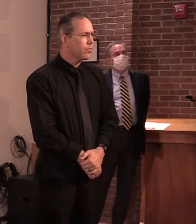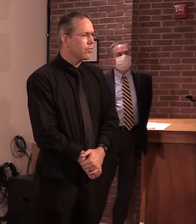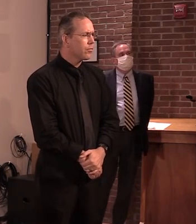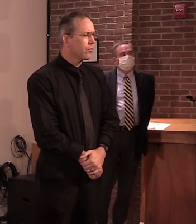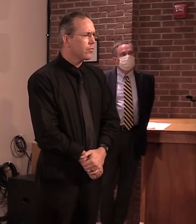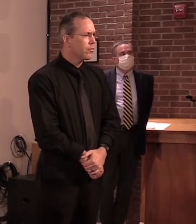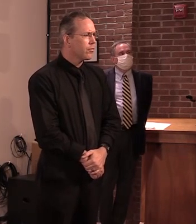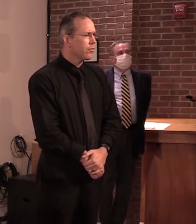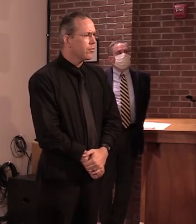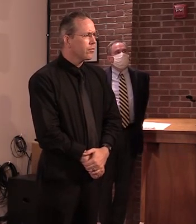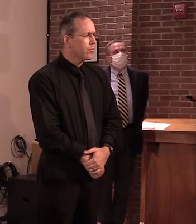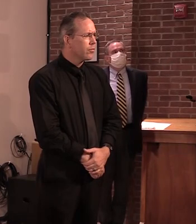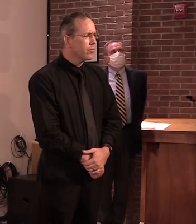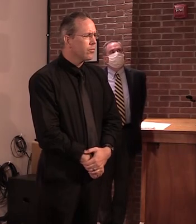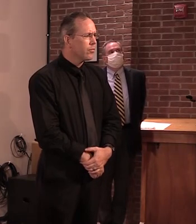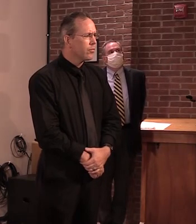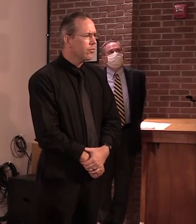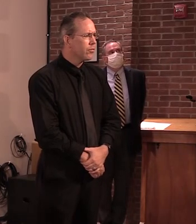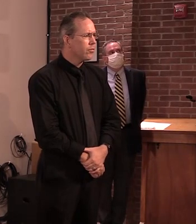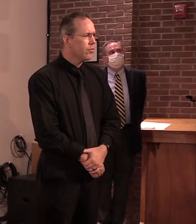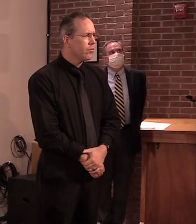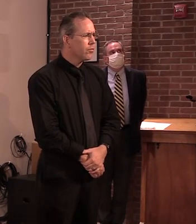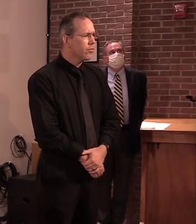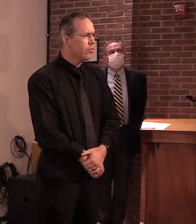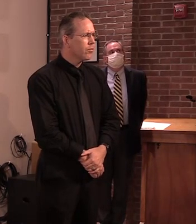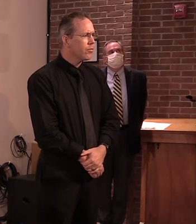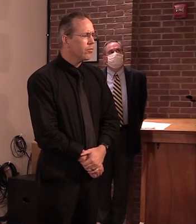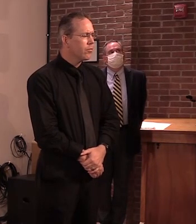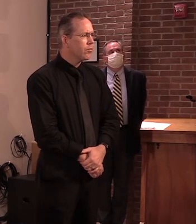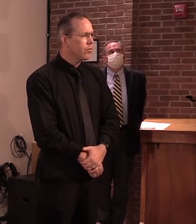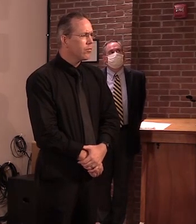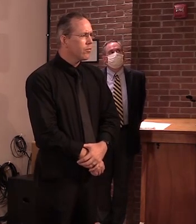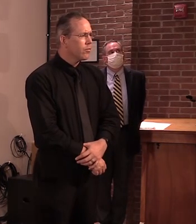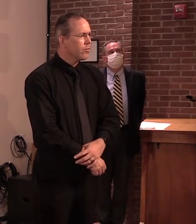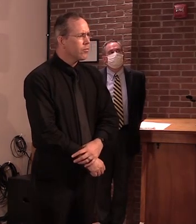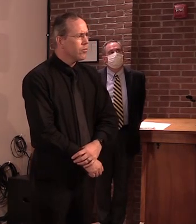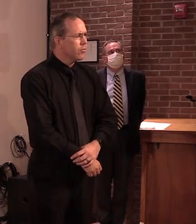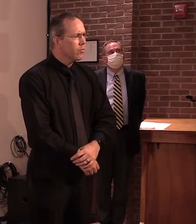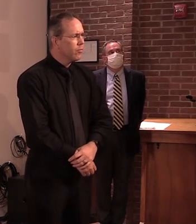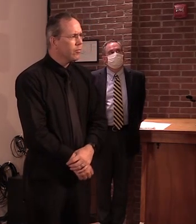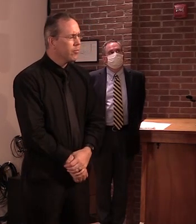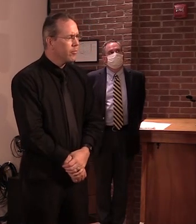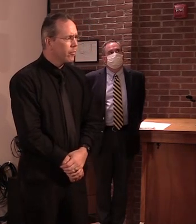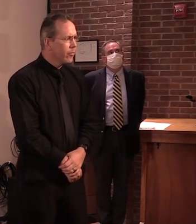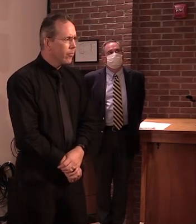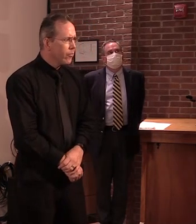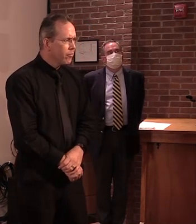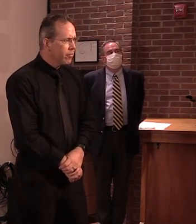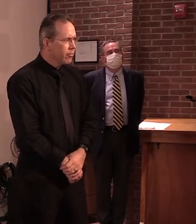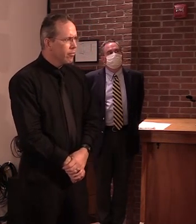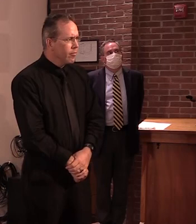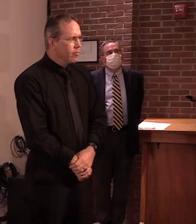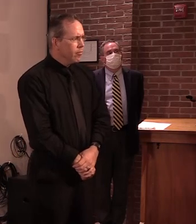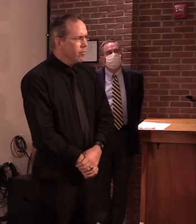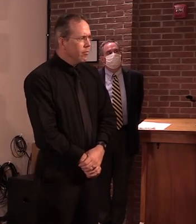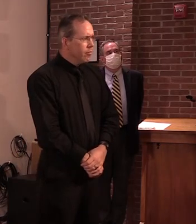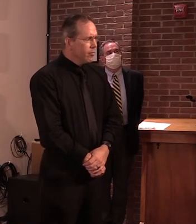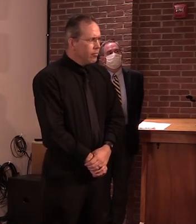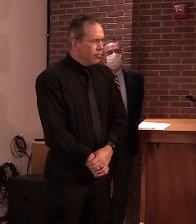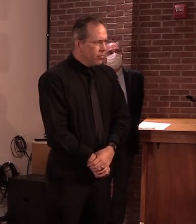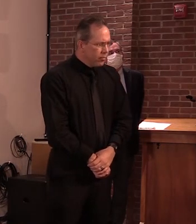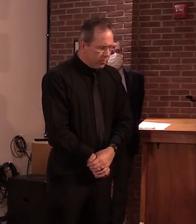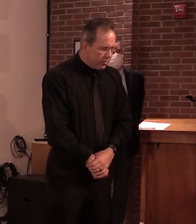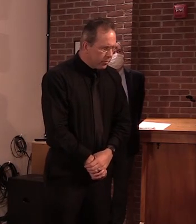have about returning to school. Will all school districts be required to